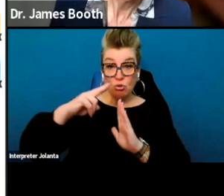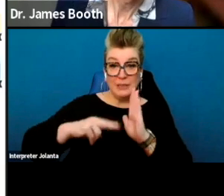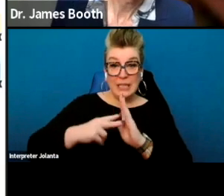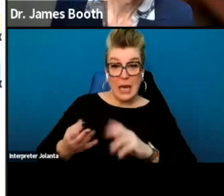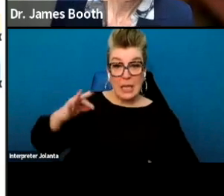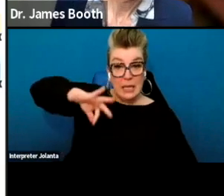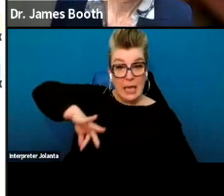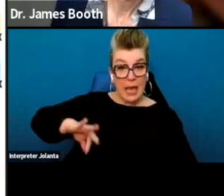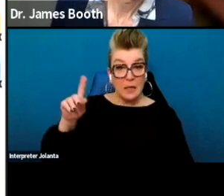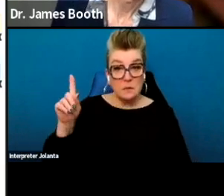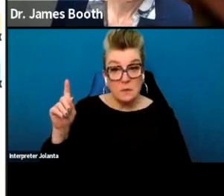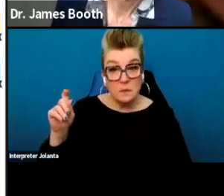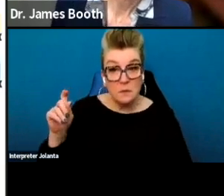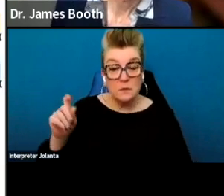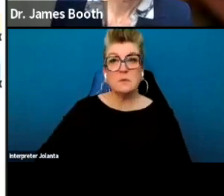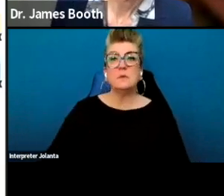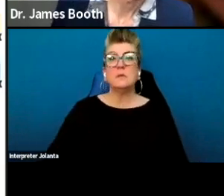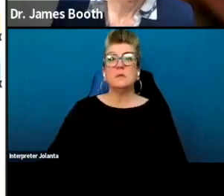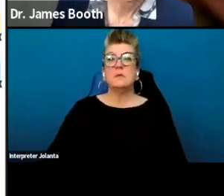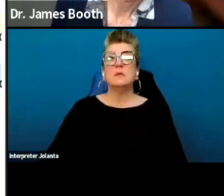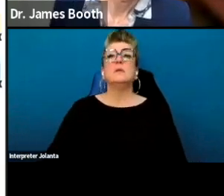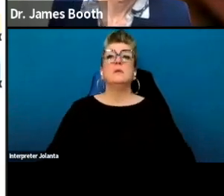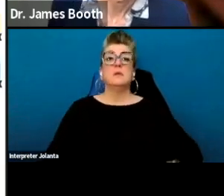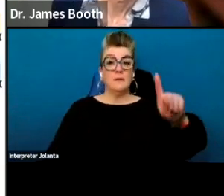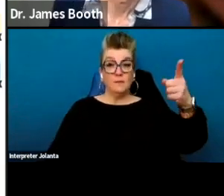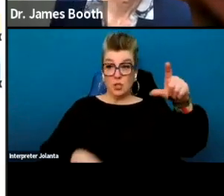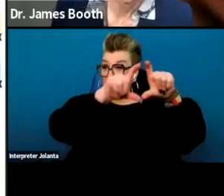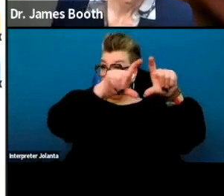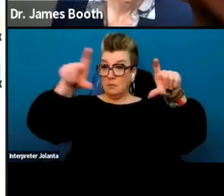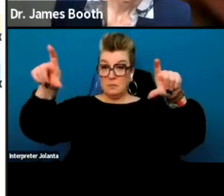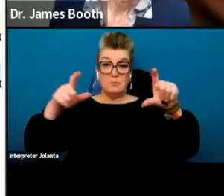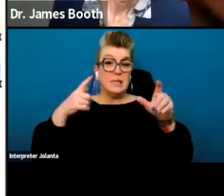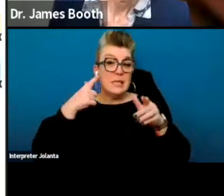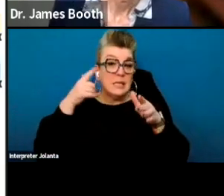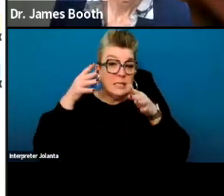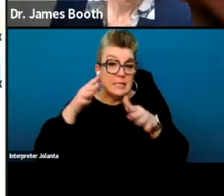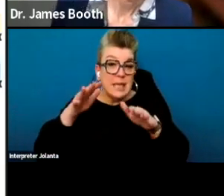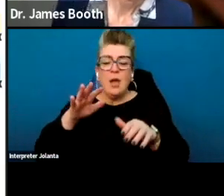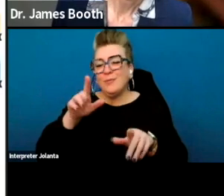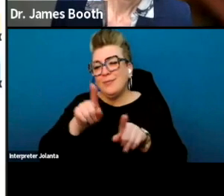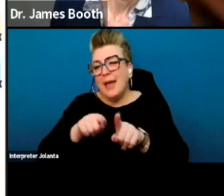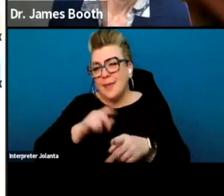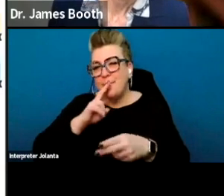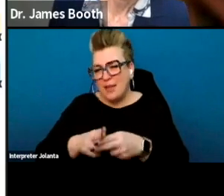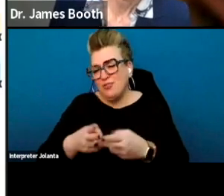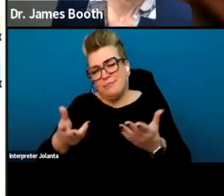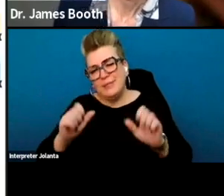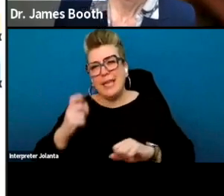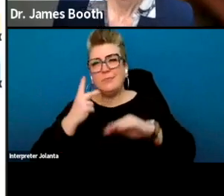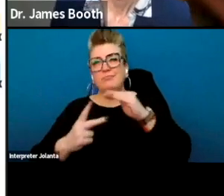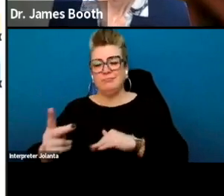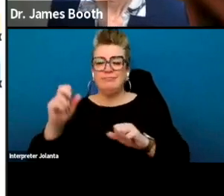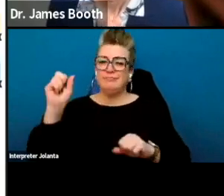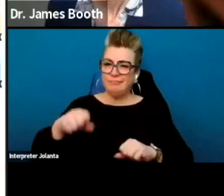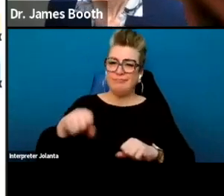So yeah, the sound task, as you'd expect, as I presented before, is related to